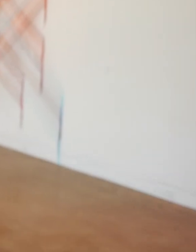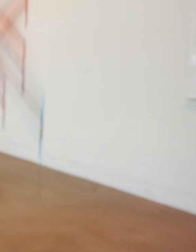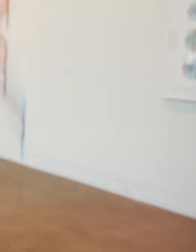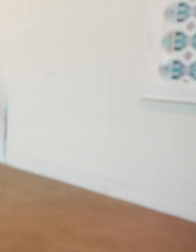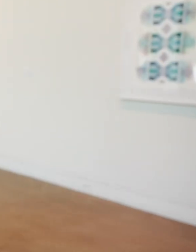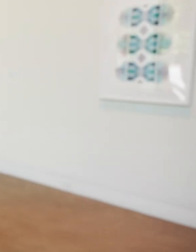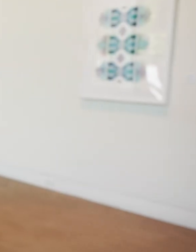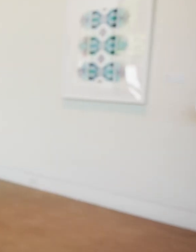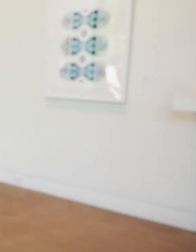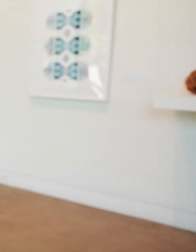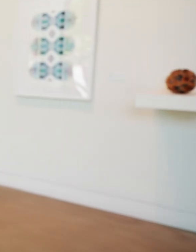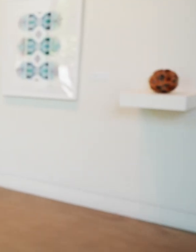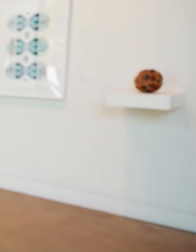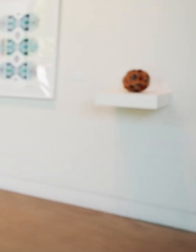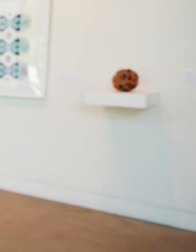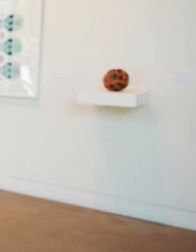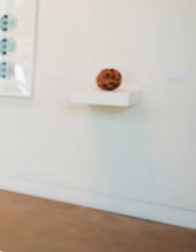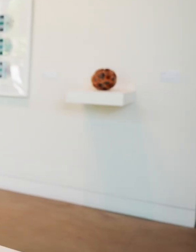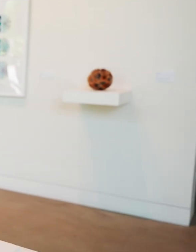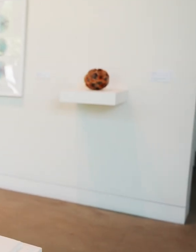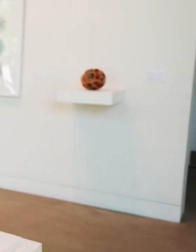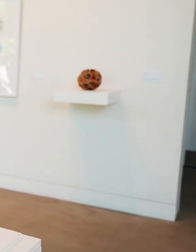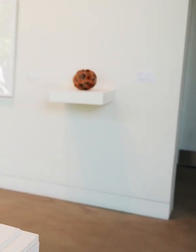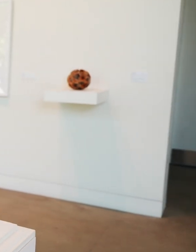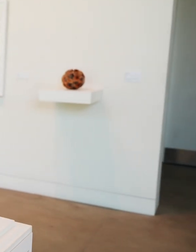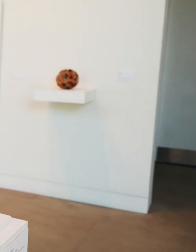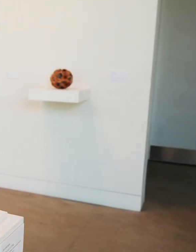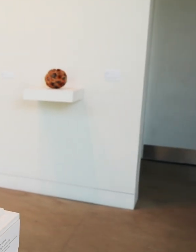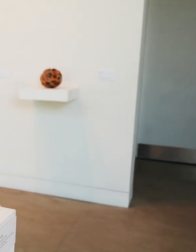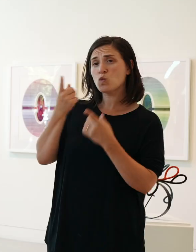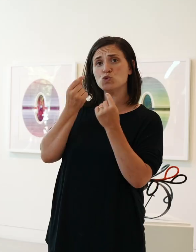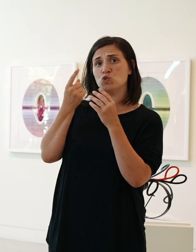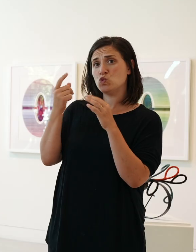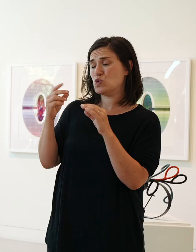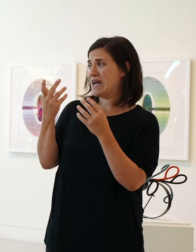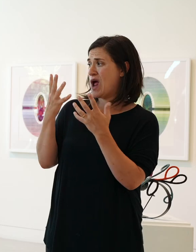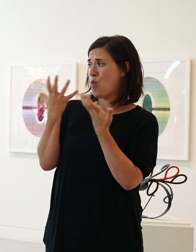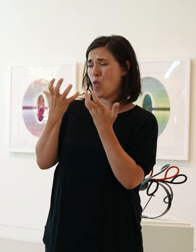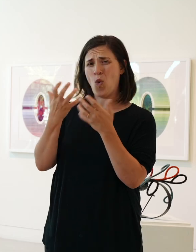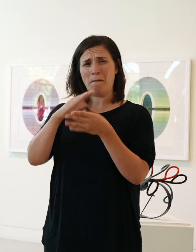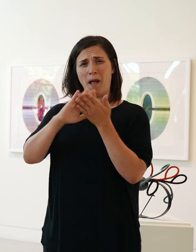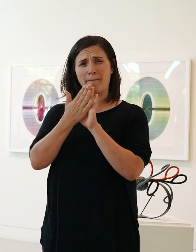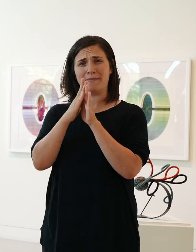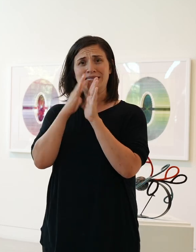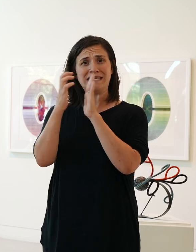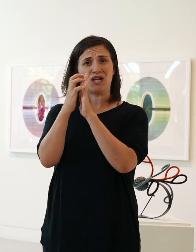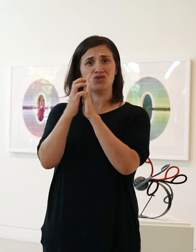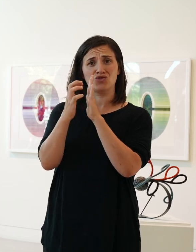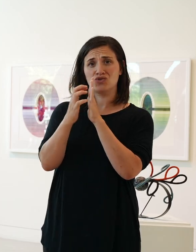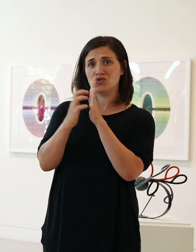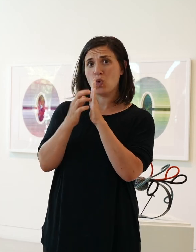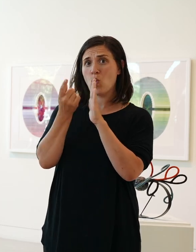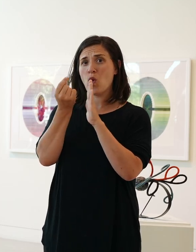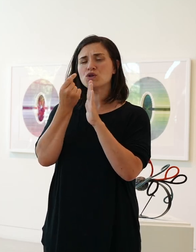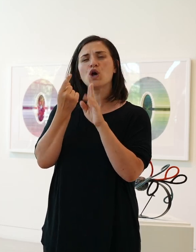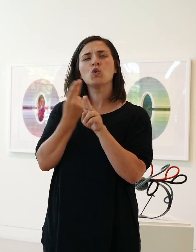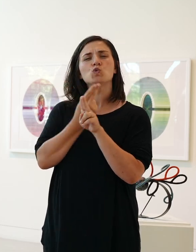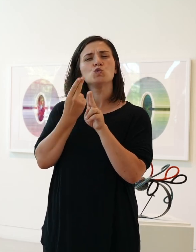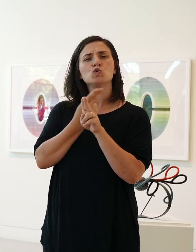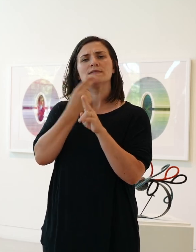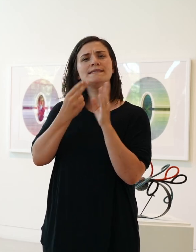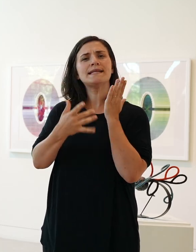I used a technique to raise a texture on it. I think it's called